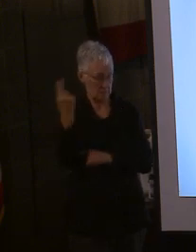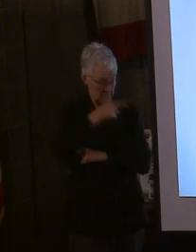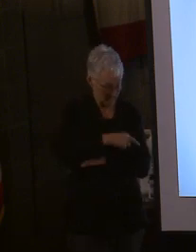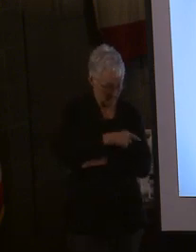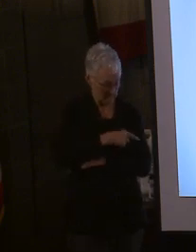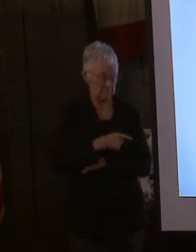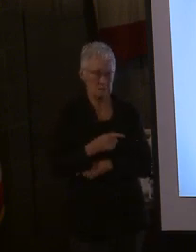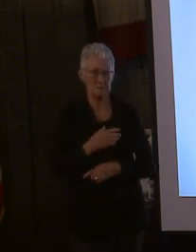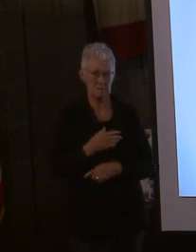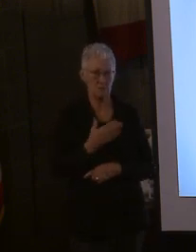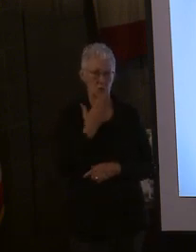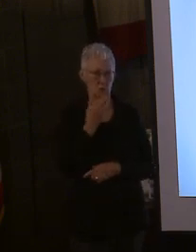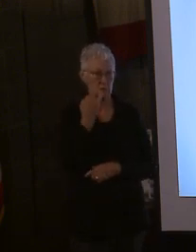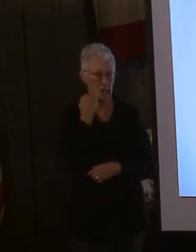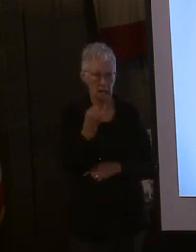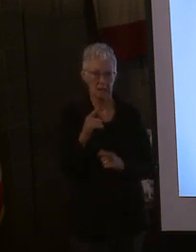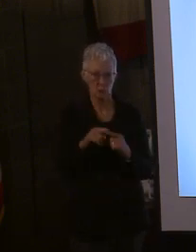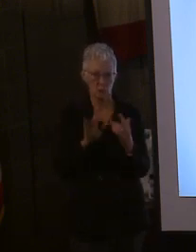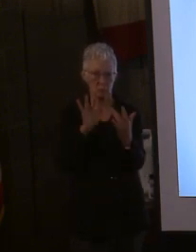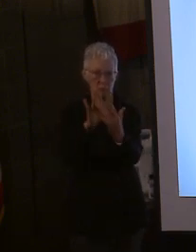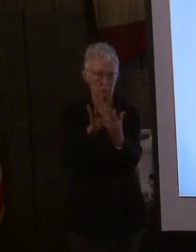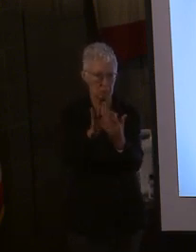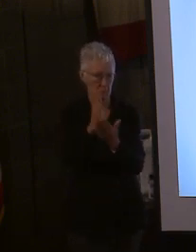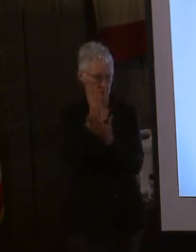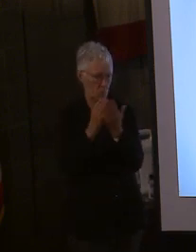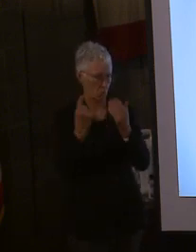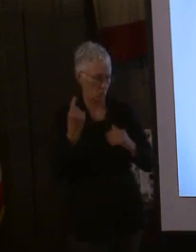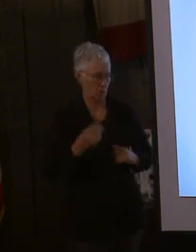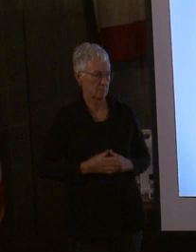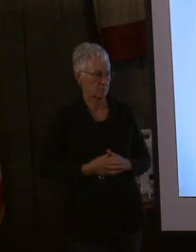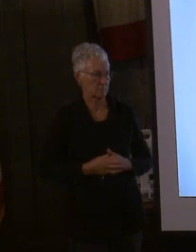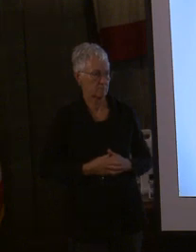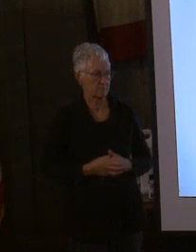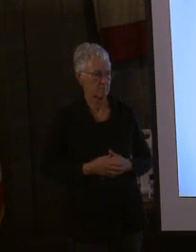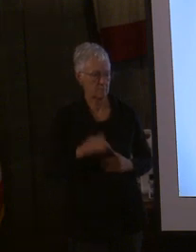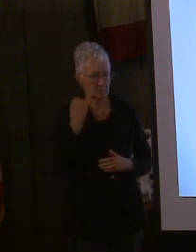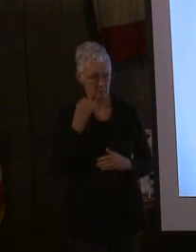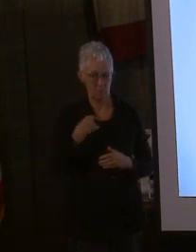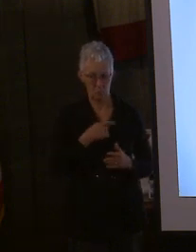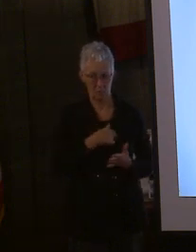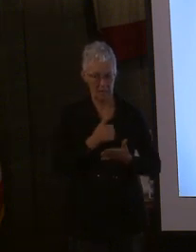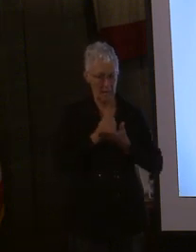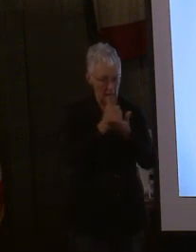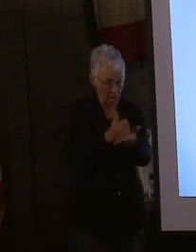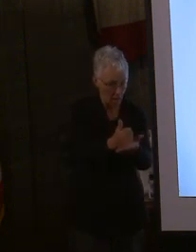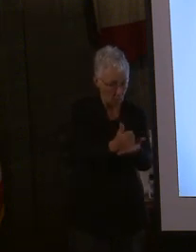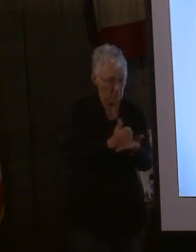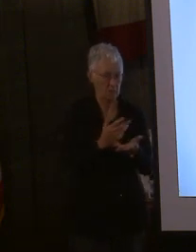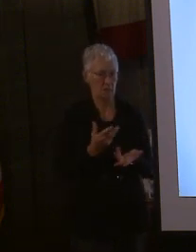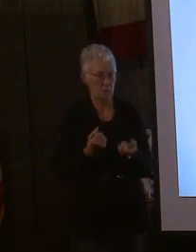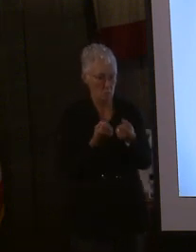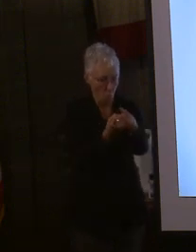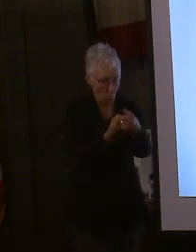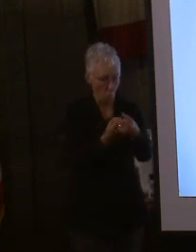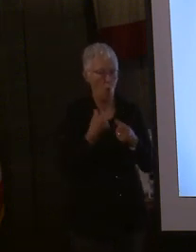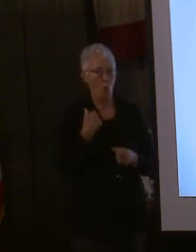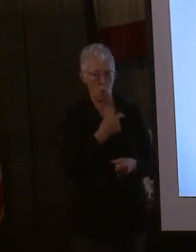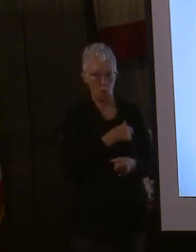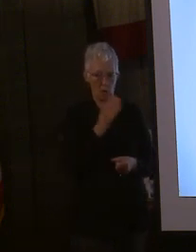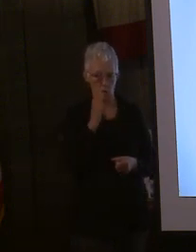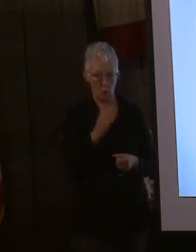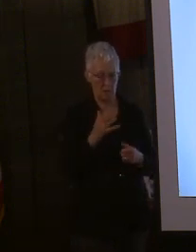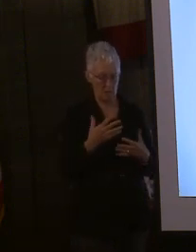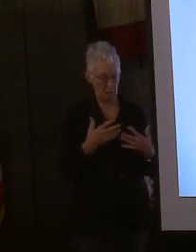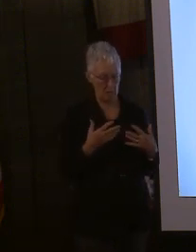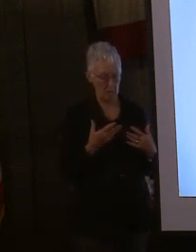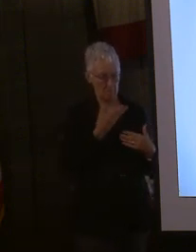reach out. When we are coping and we are recognizing together, we'll be healthier, the people we love for